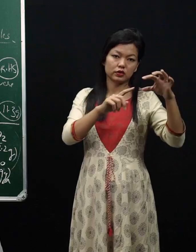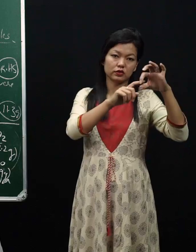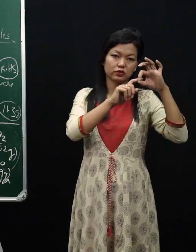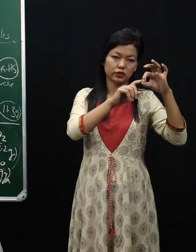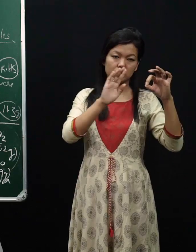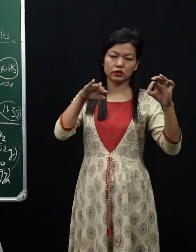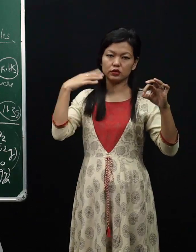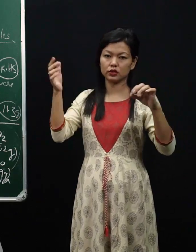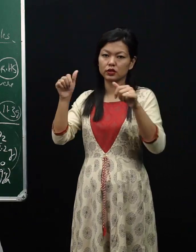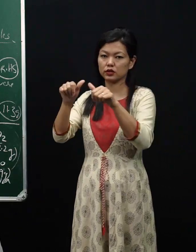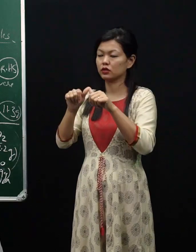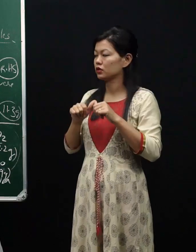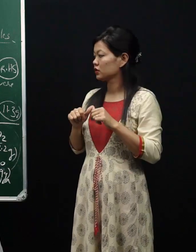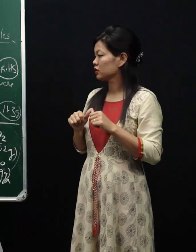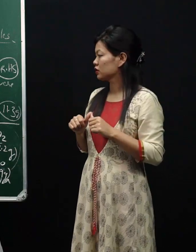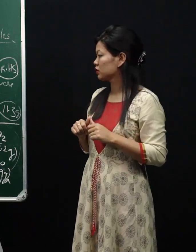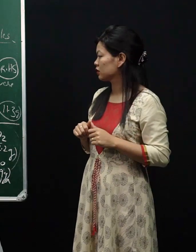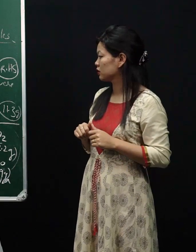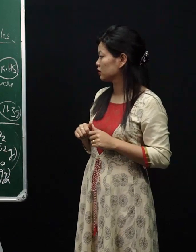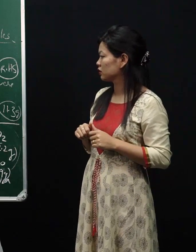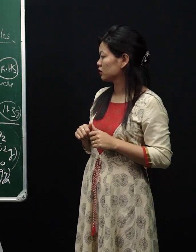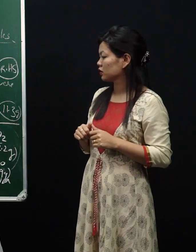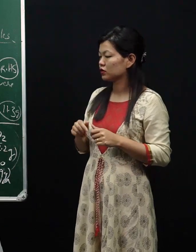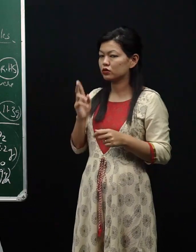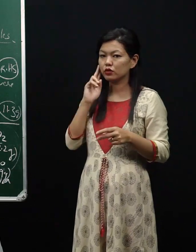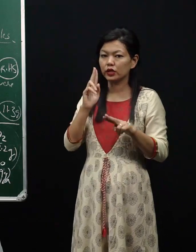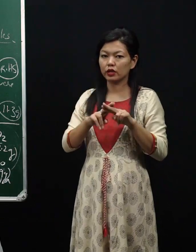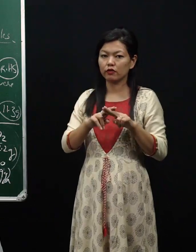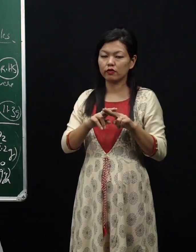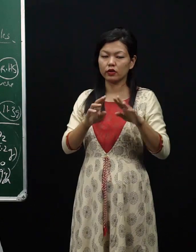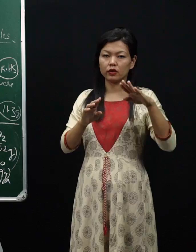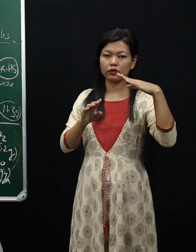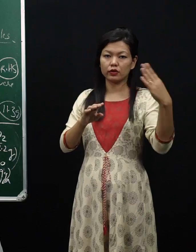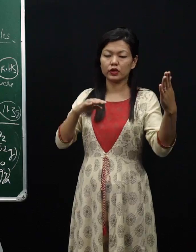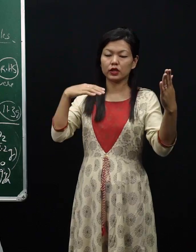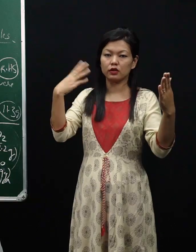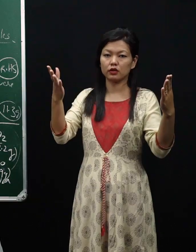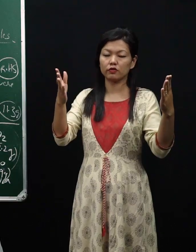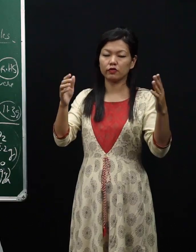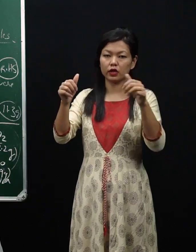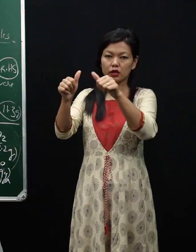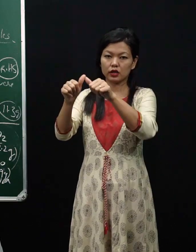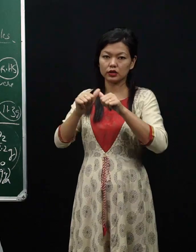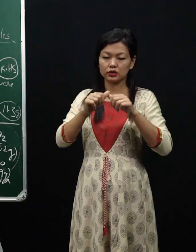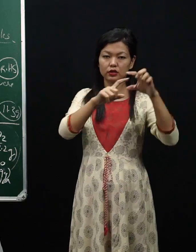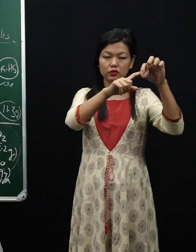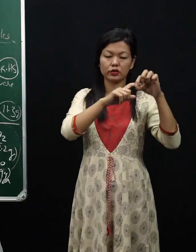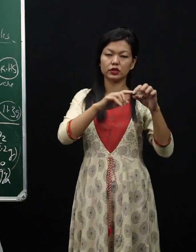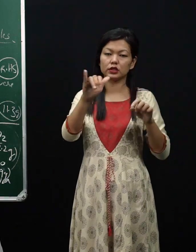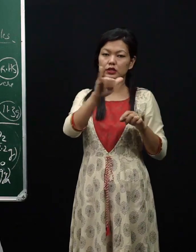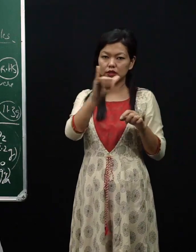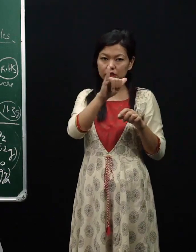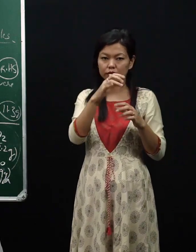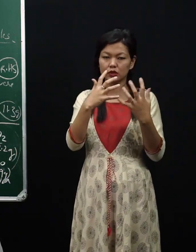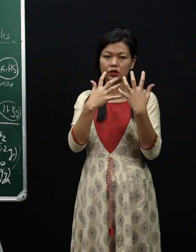side and the right-hand side is equal. So this obeys the law of conservation of mass. Clear? So now we'll see the second law